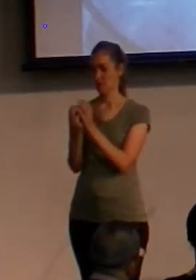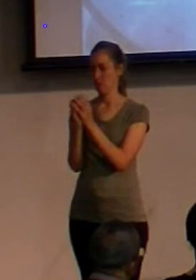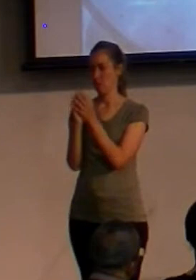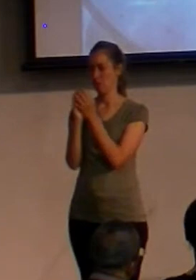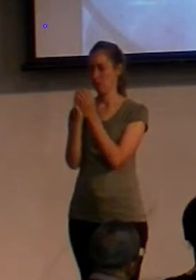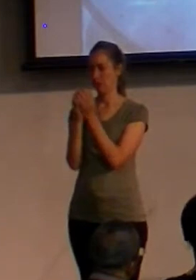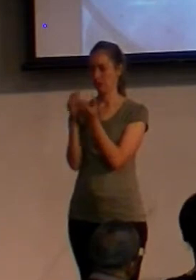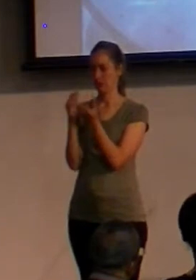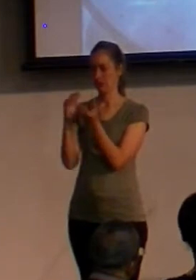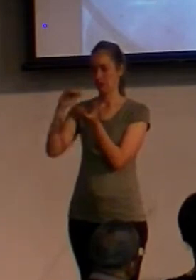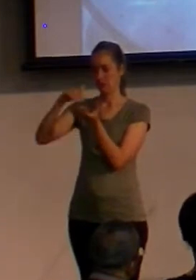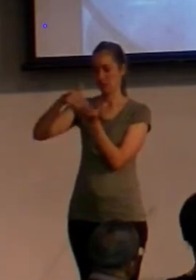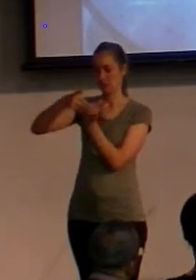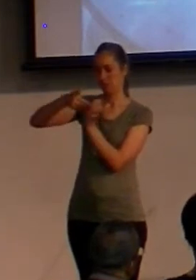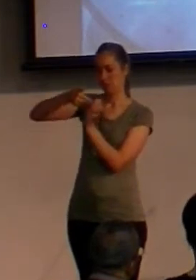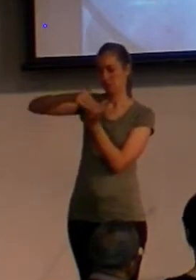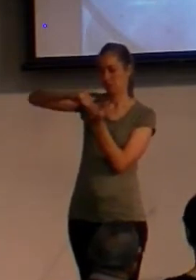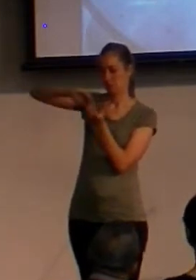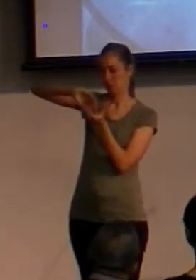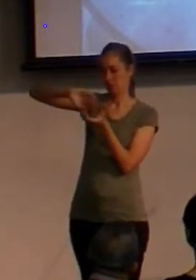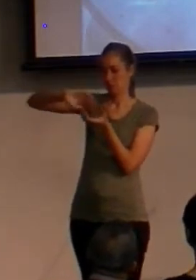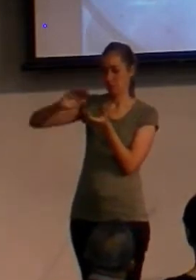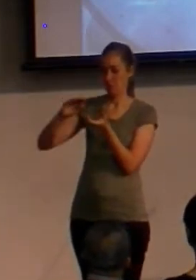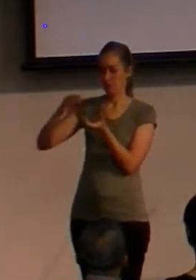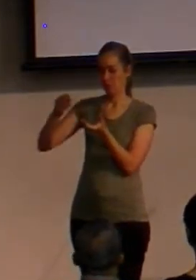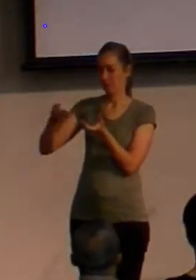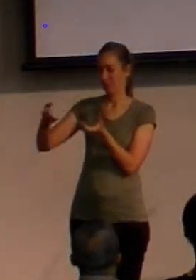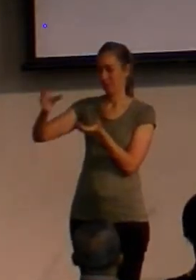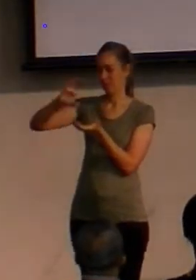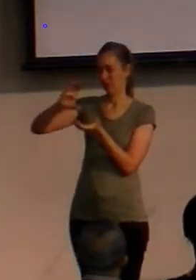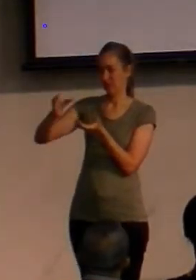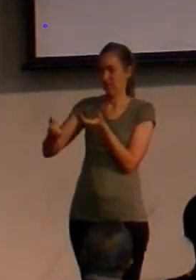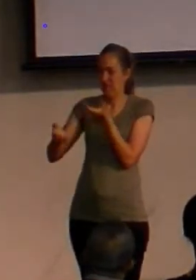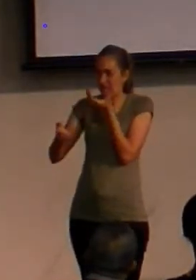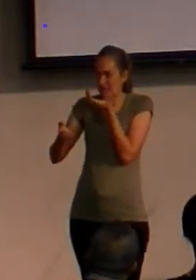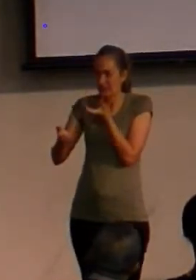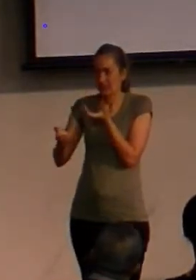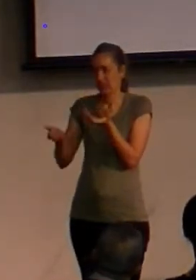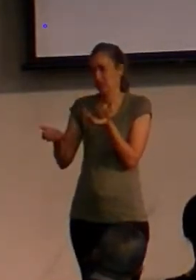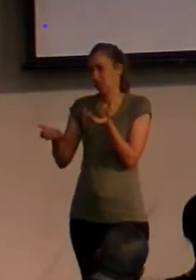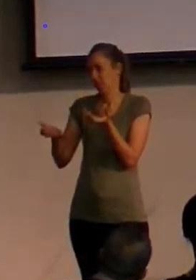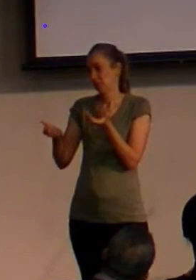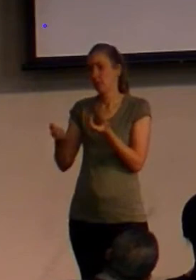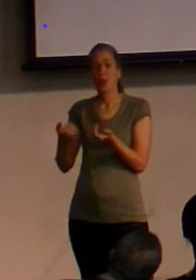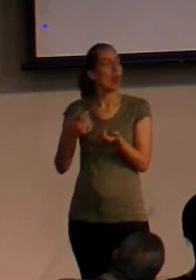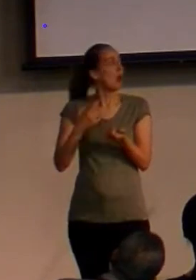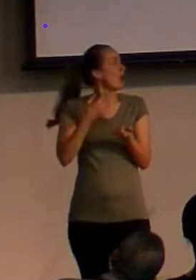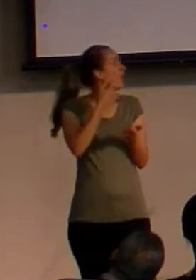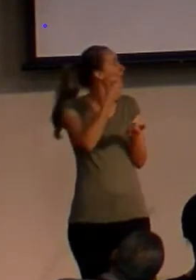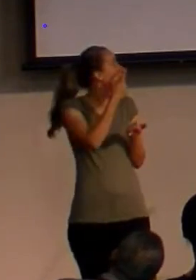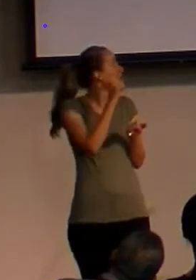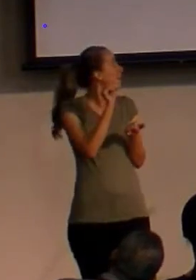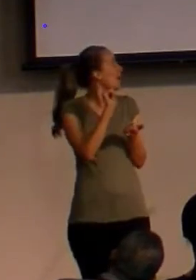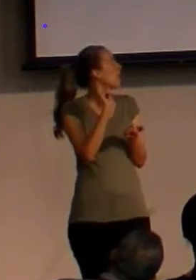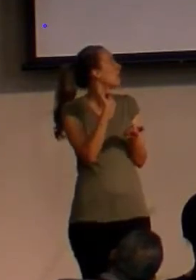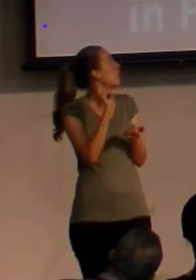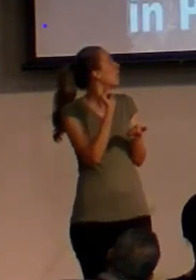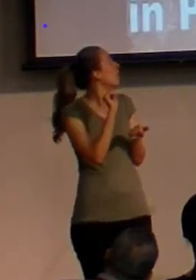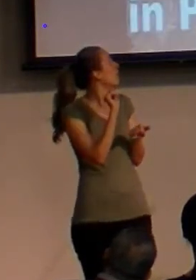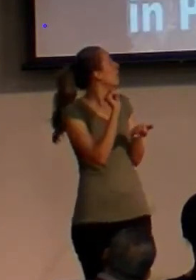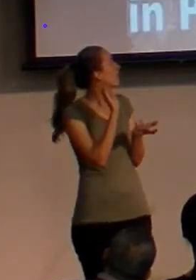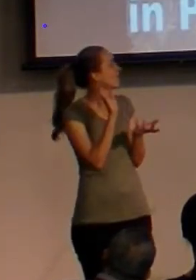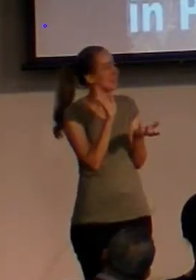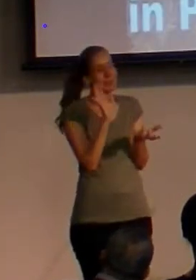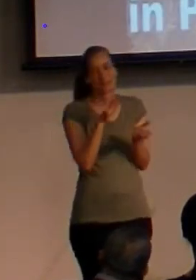and use it as a little bowl, and then eat it. Kind of neat. Oh, there's the bathroom. That's enough of